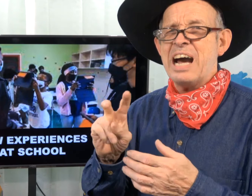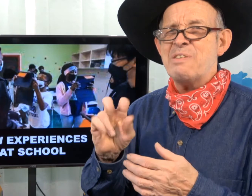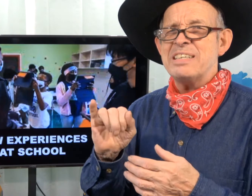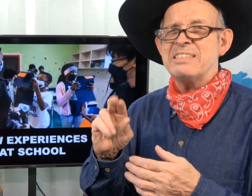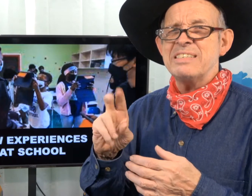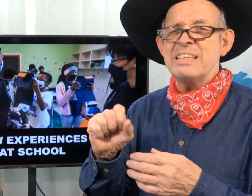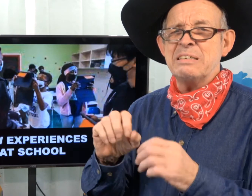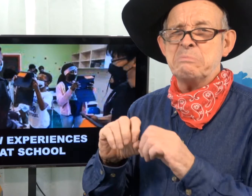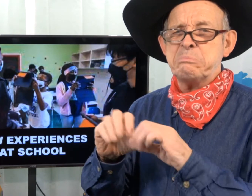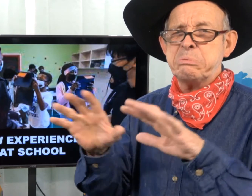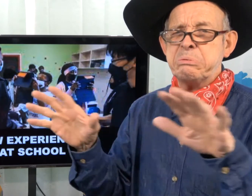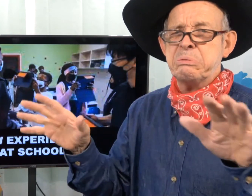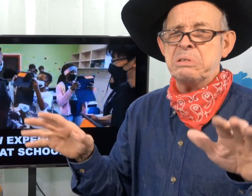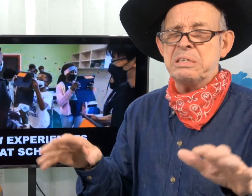virus.